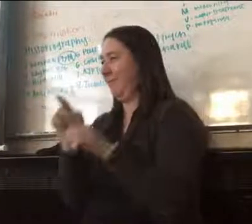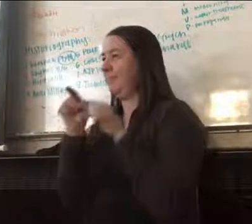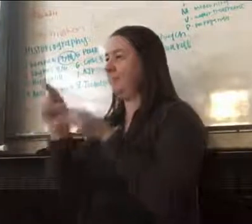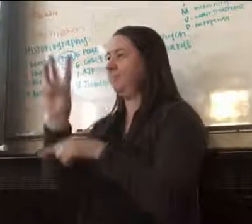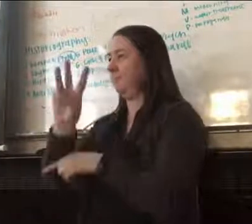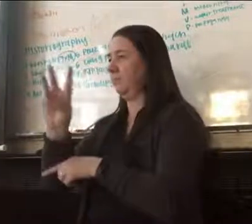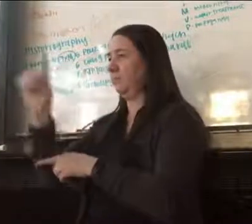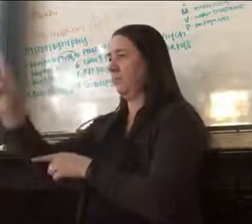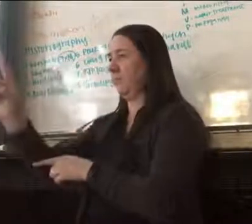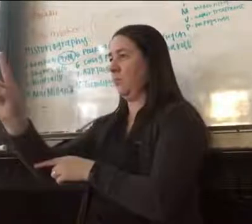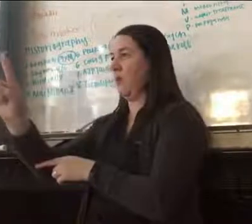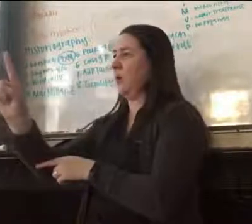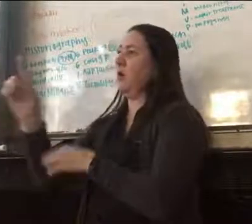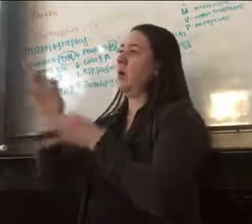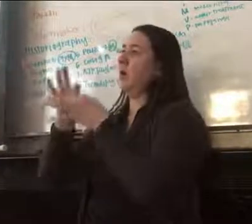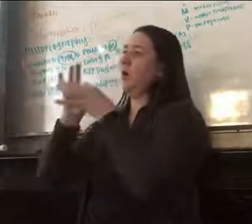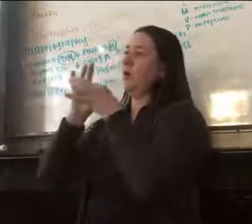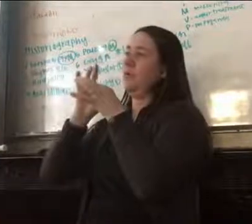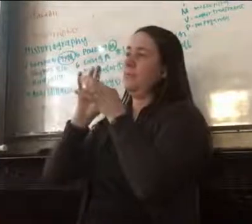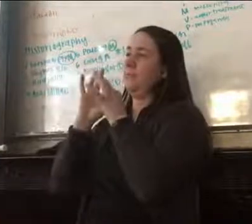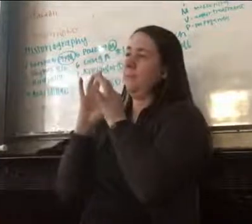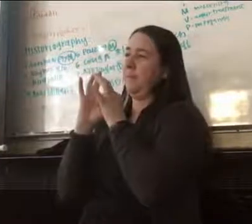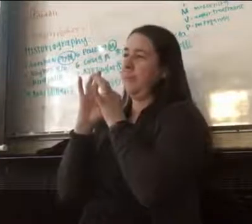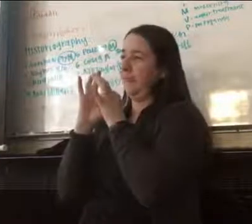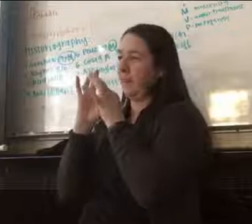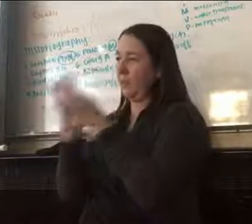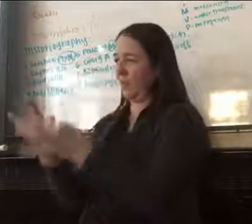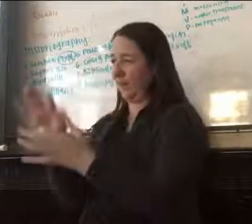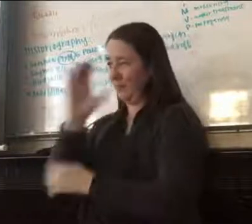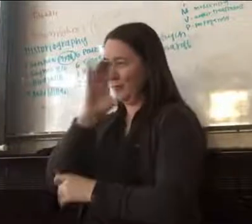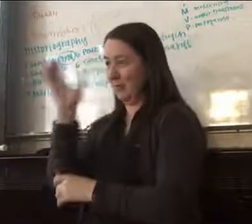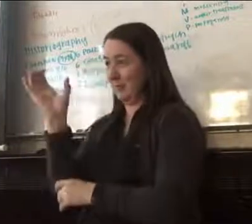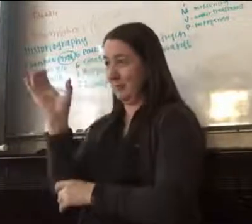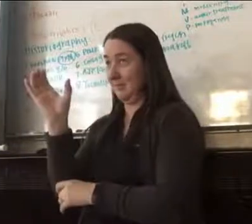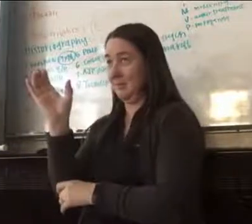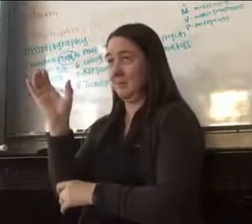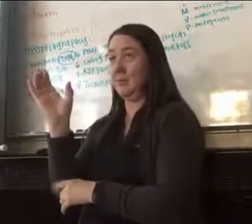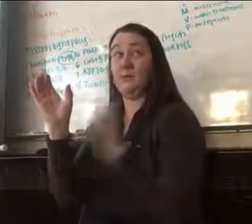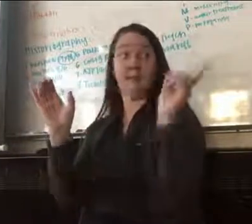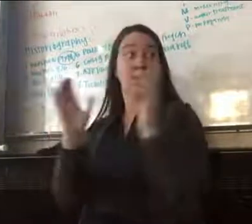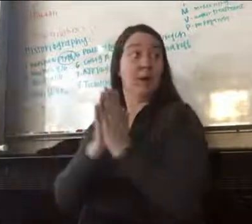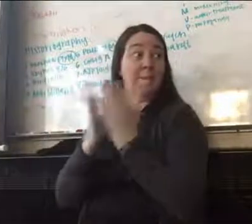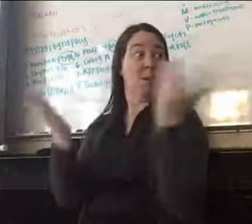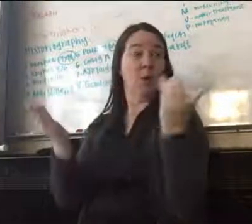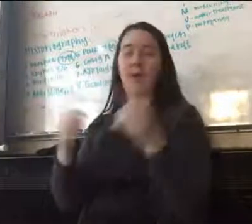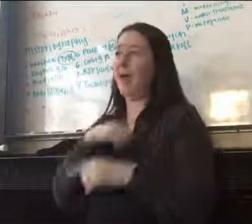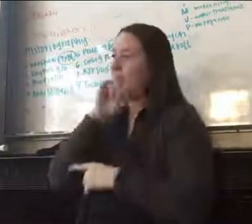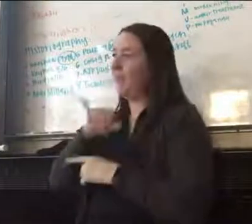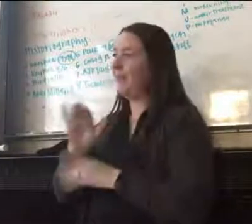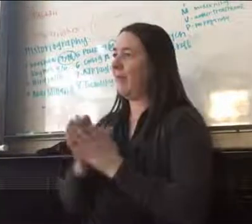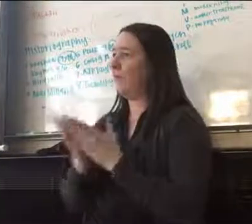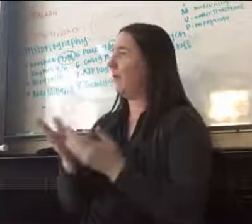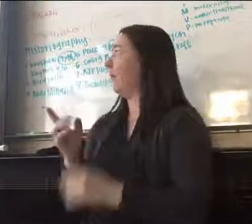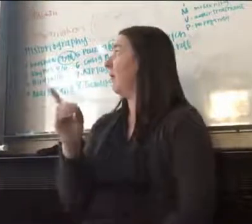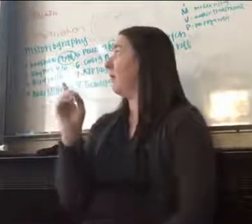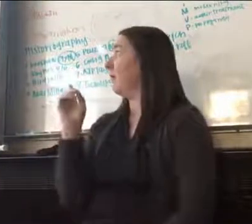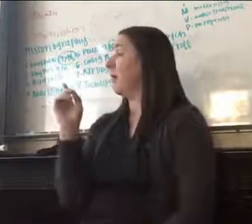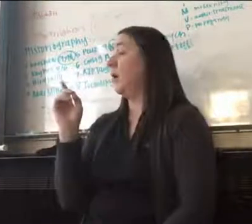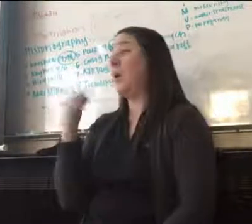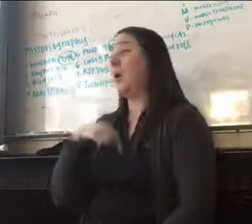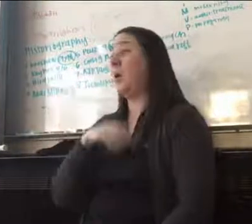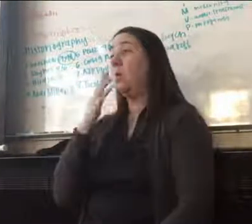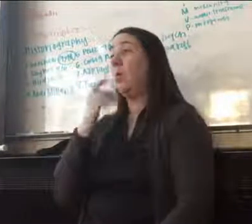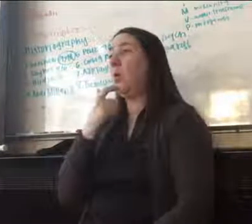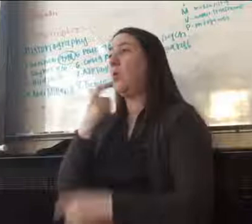War I having to do with Christmas. And, yes, there is a book. And we're going to